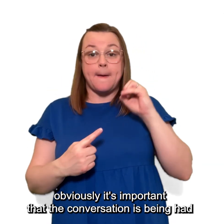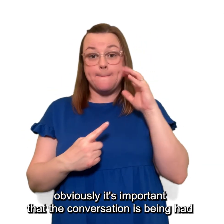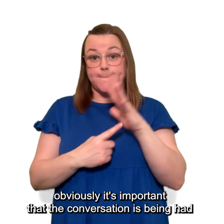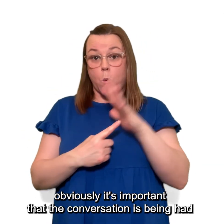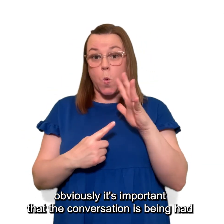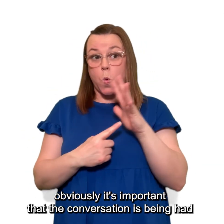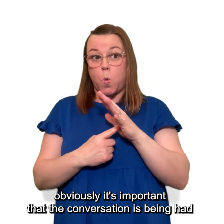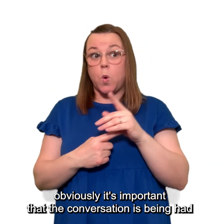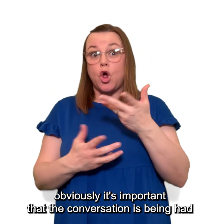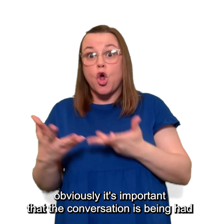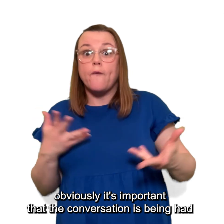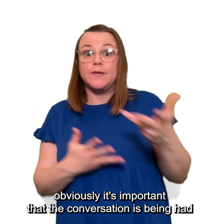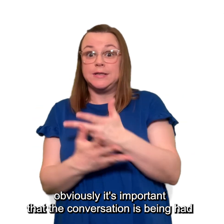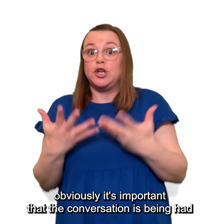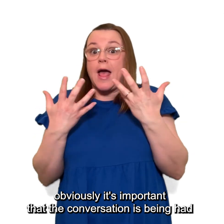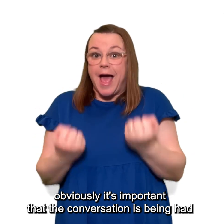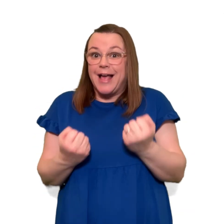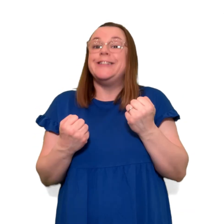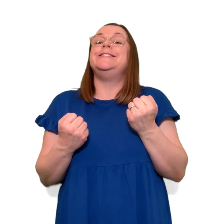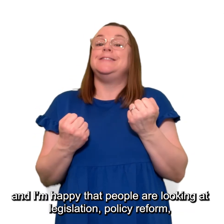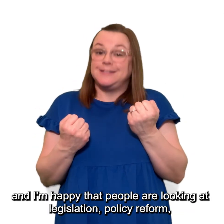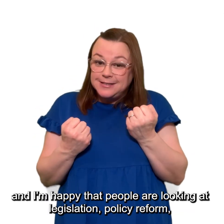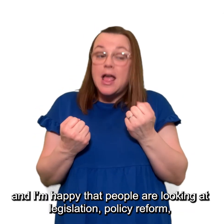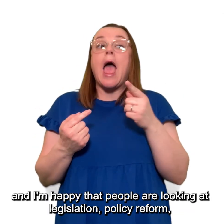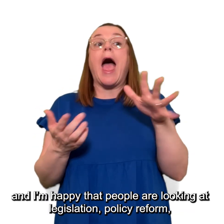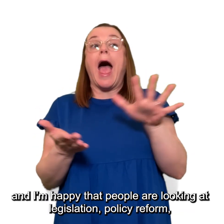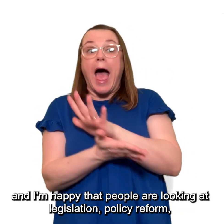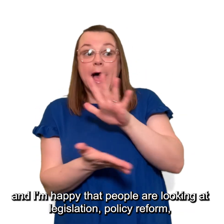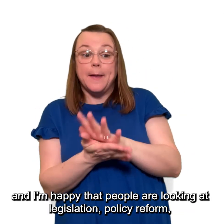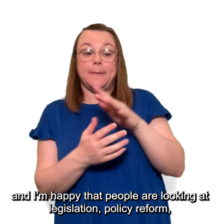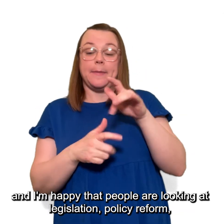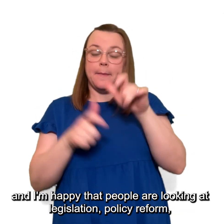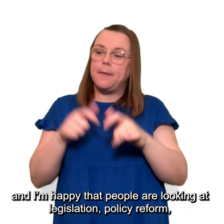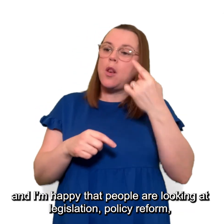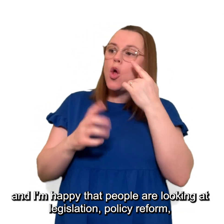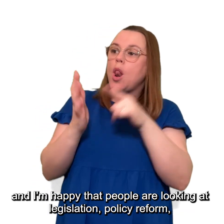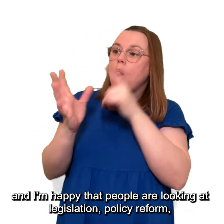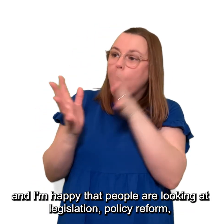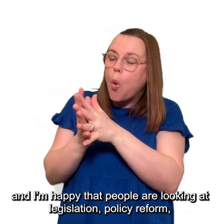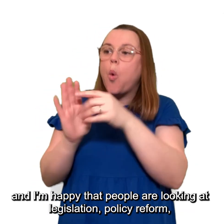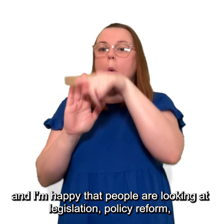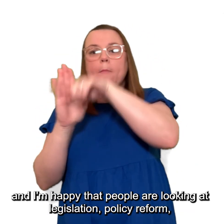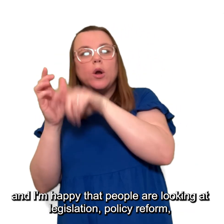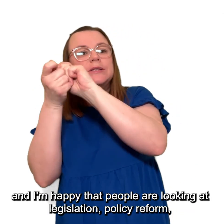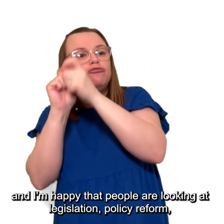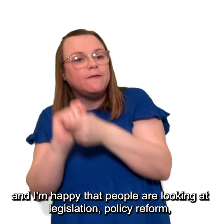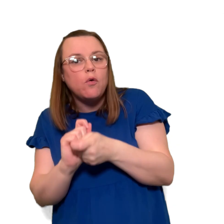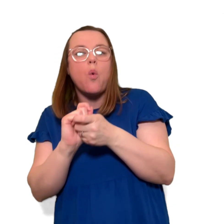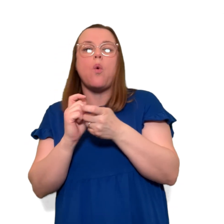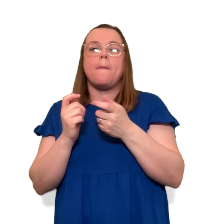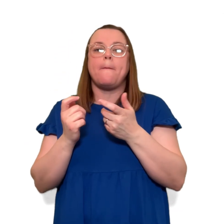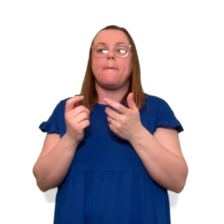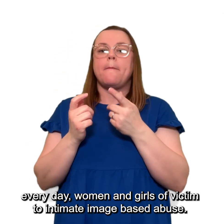it's important that the conversation is being had, and I'm happy that people are looking at legislation, policy